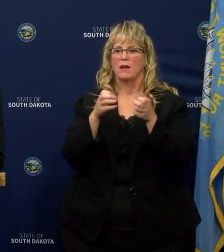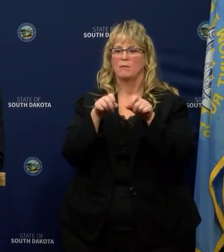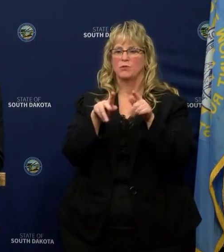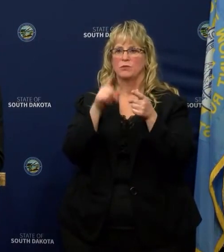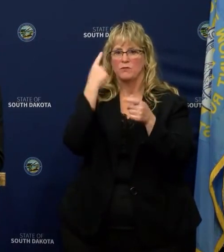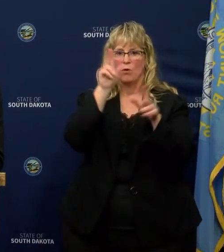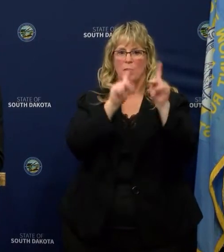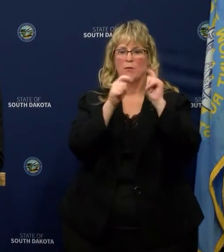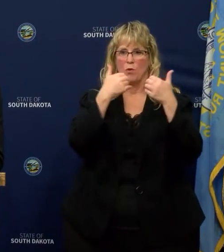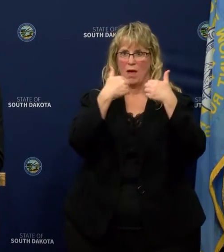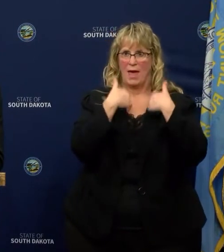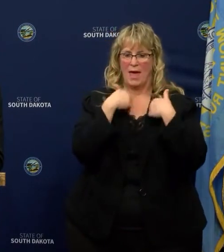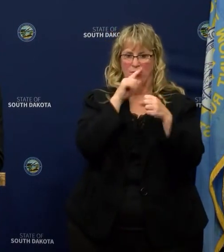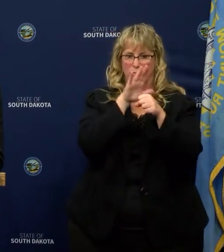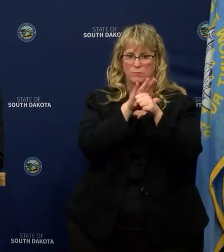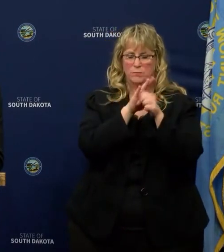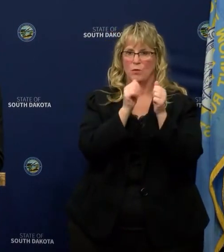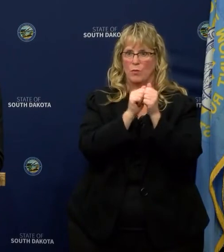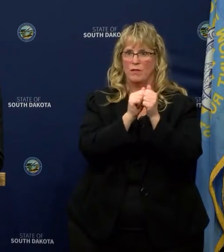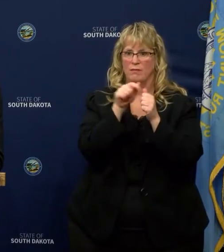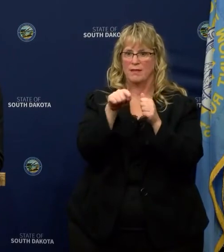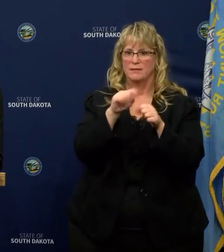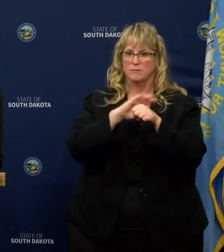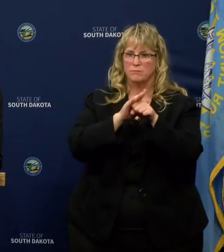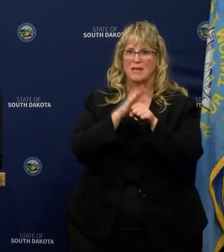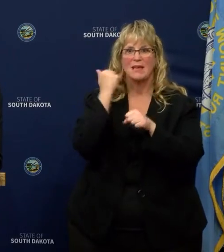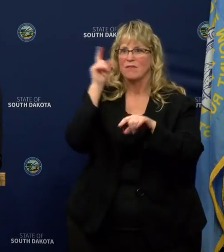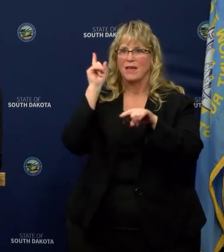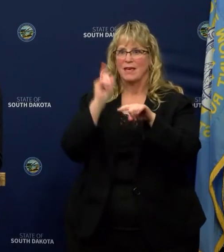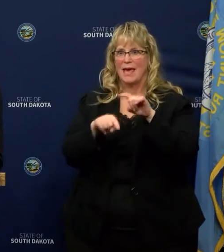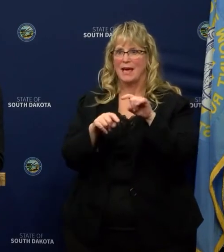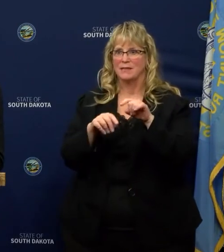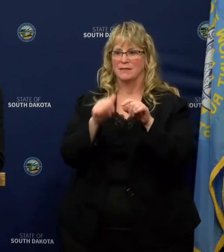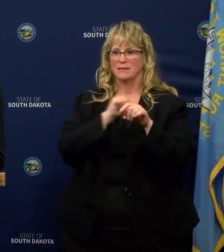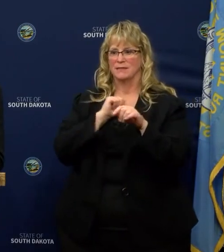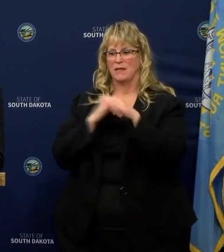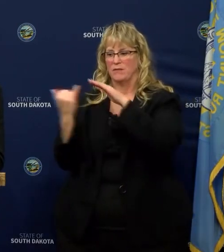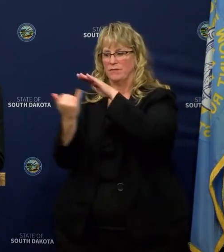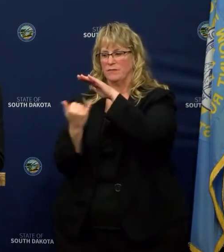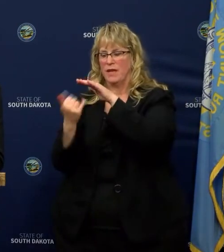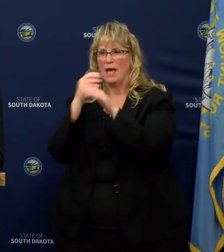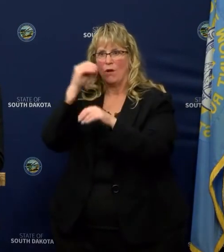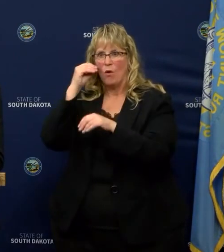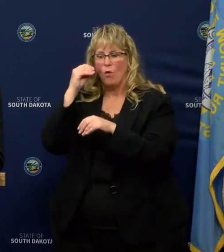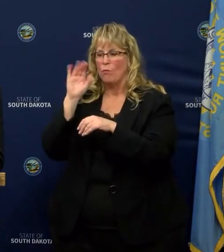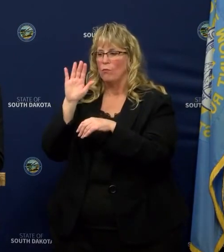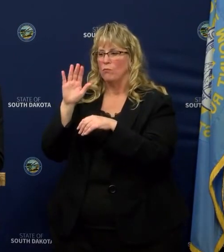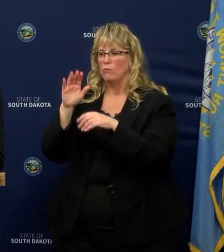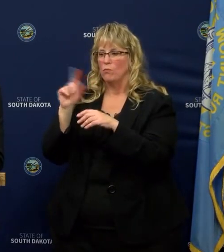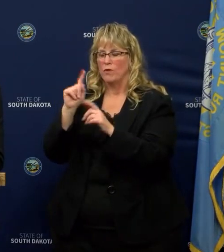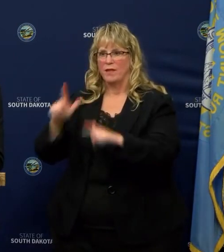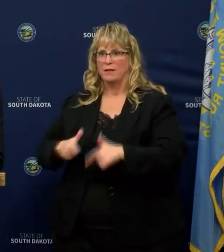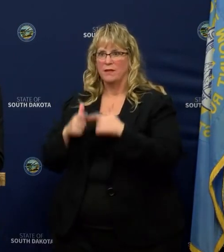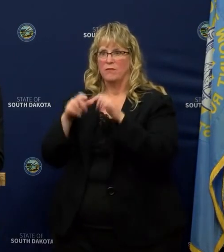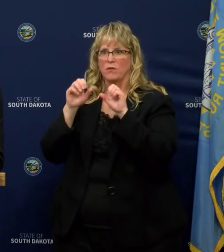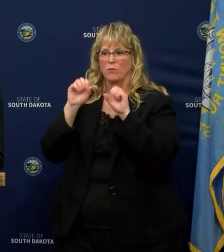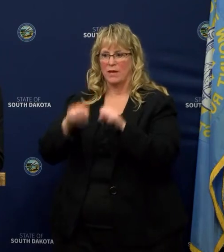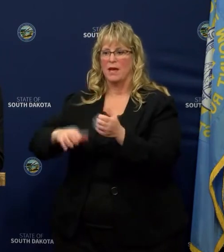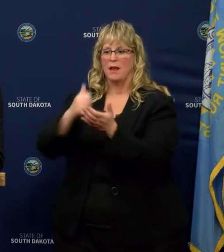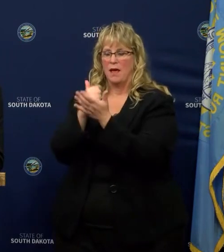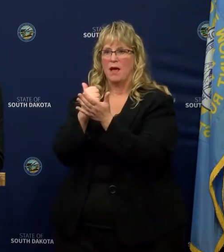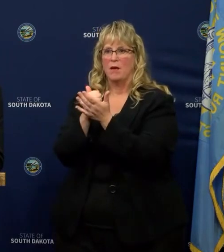who have tested positive from the virus, an opportunity that if they can't self-isolate at home in their residence, that we will help them